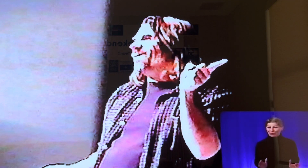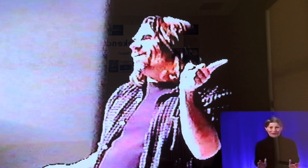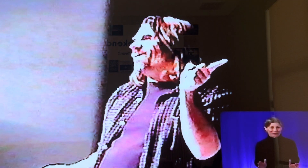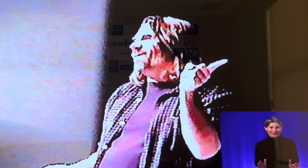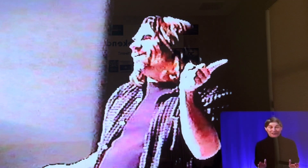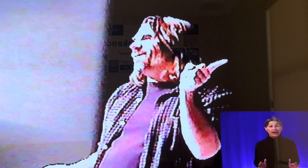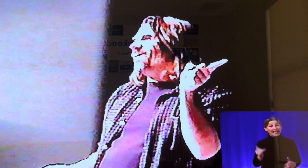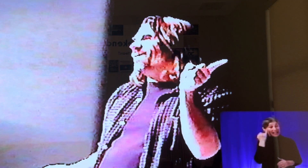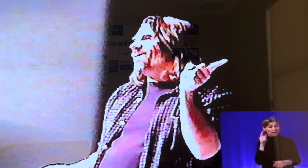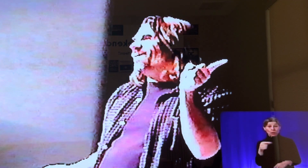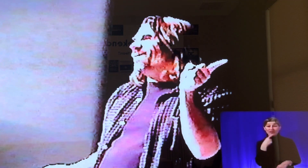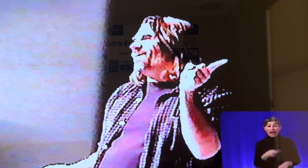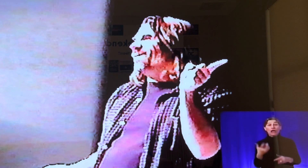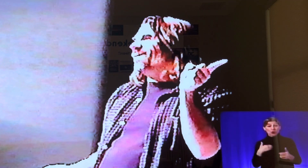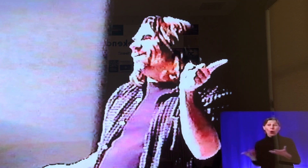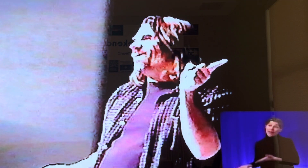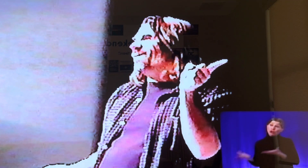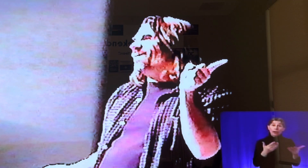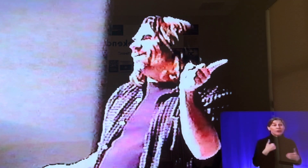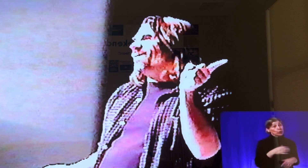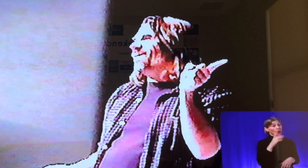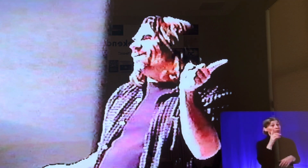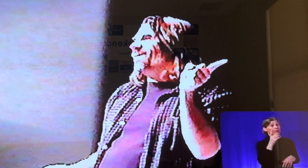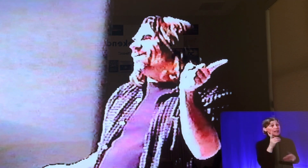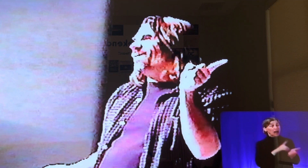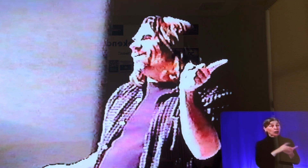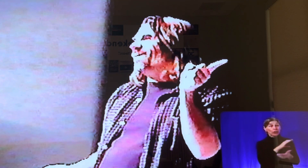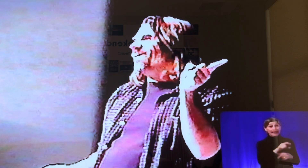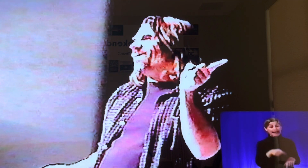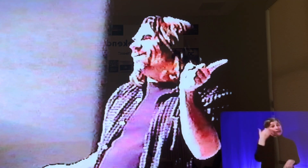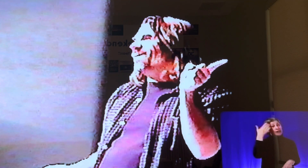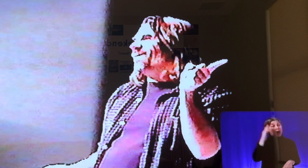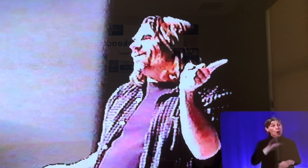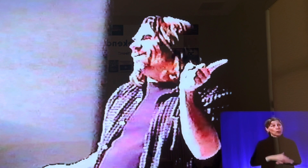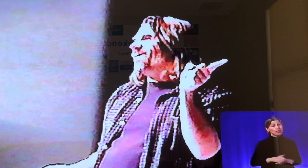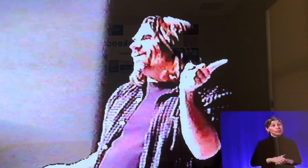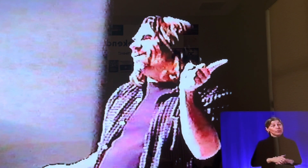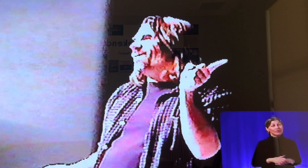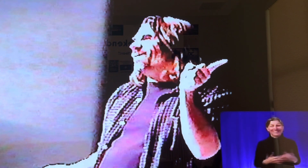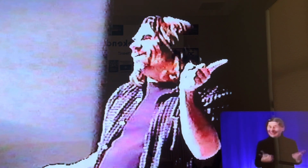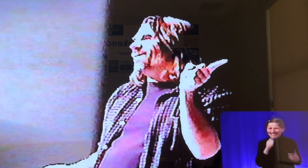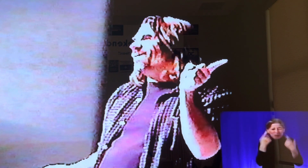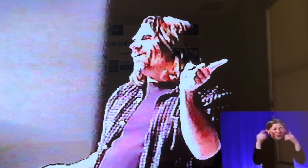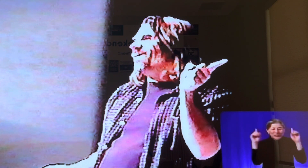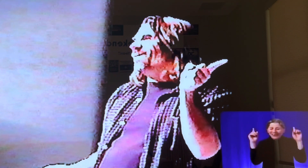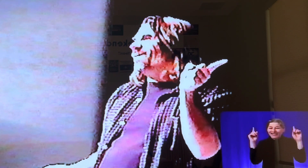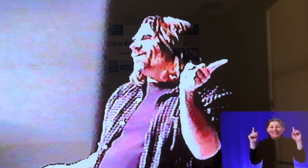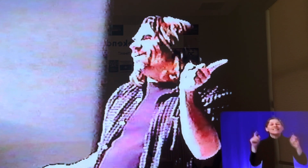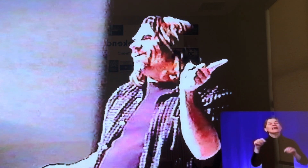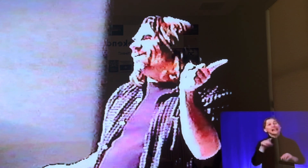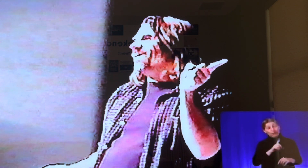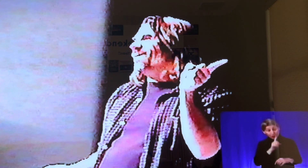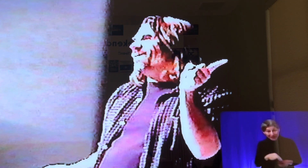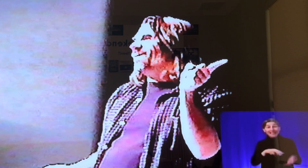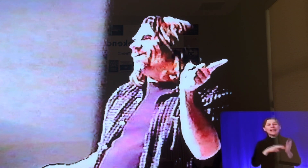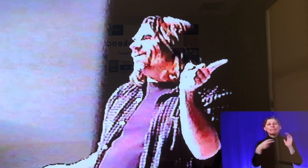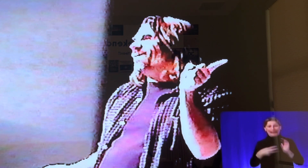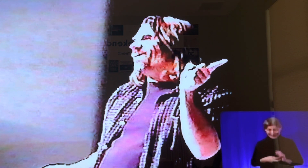say, so they took me to the doctor and he didn't know, that's not going to work. what he's actually meaning in this message